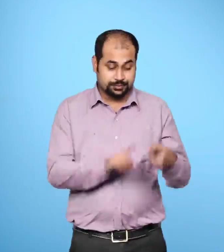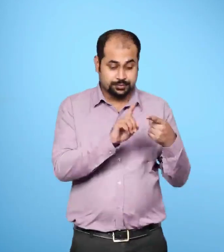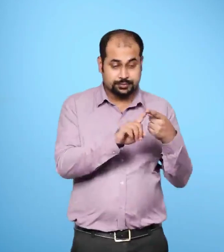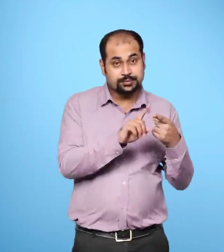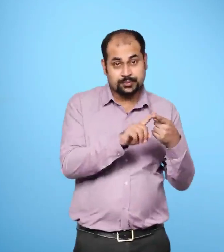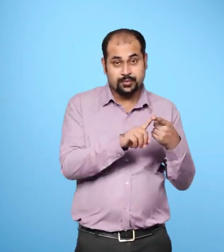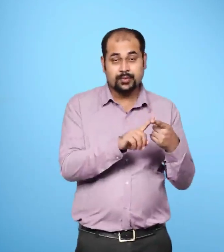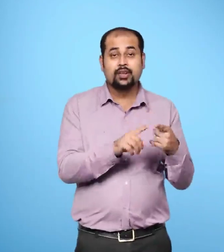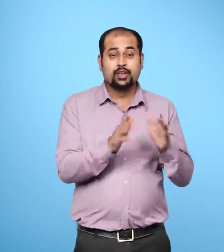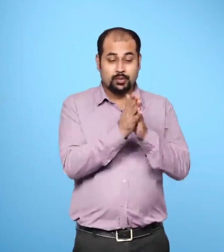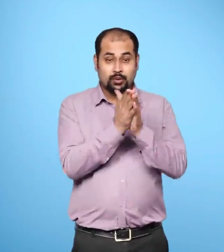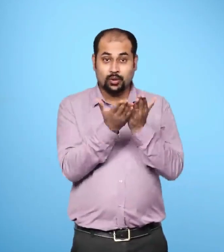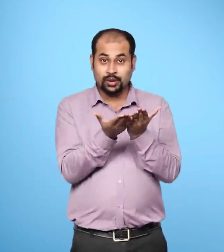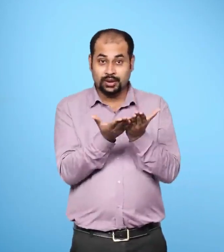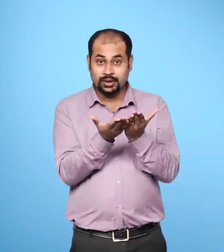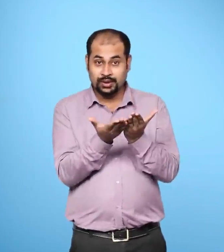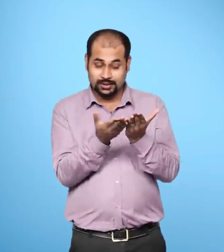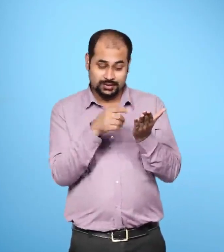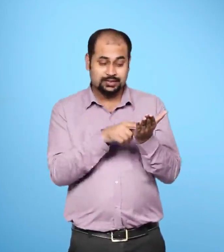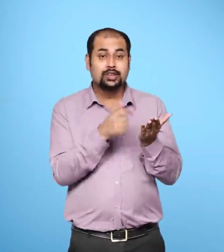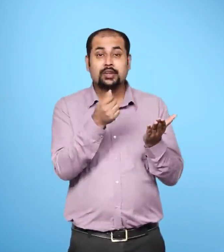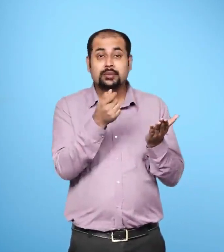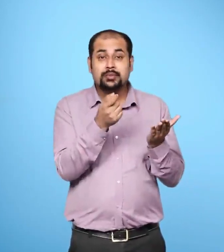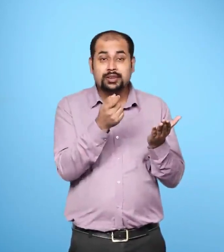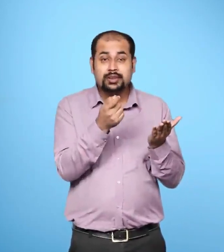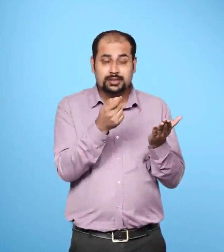Picture 1 shows books with price tag of rupees 20